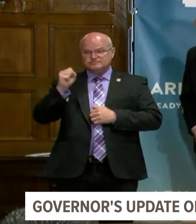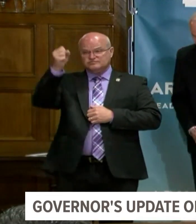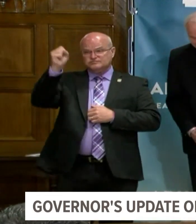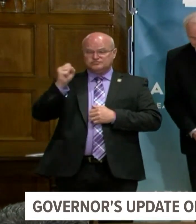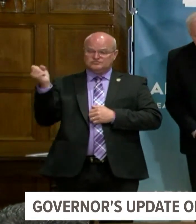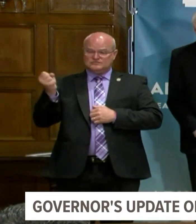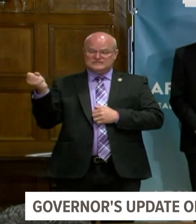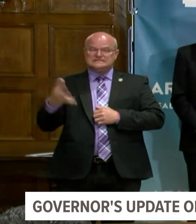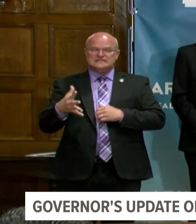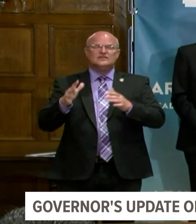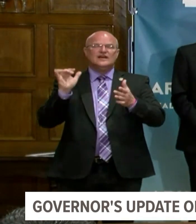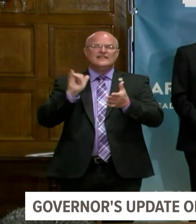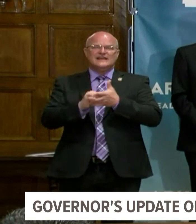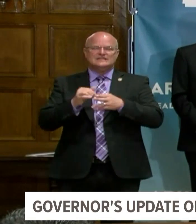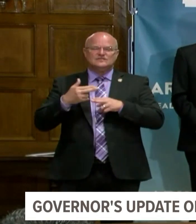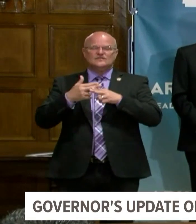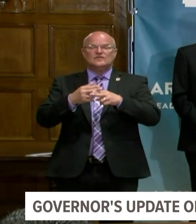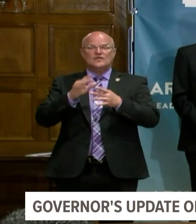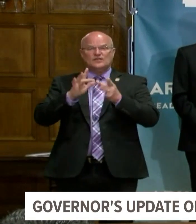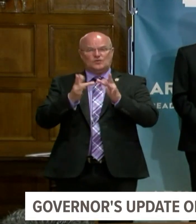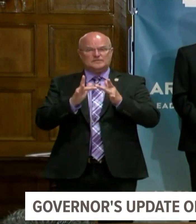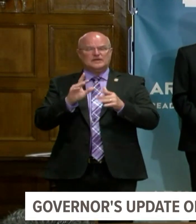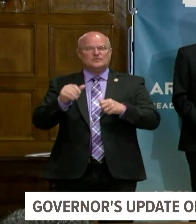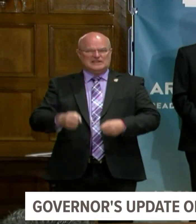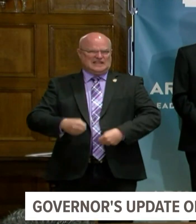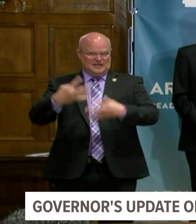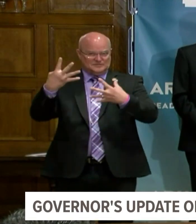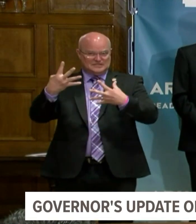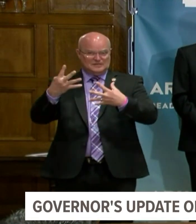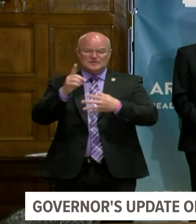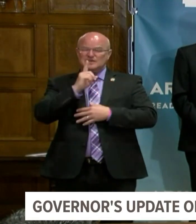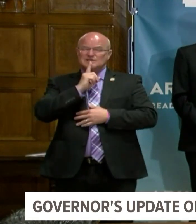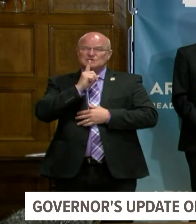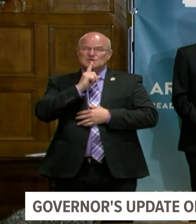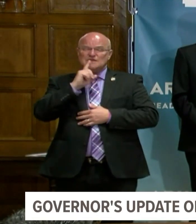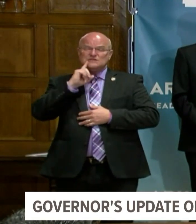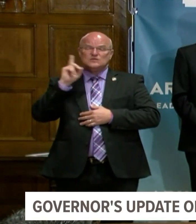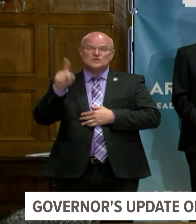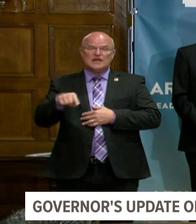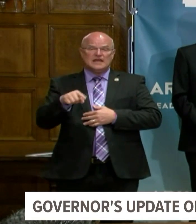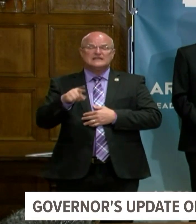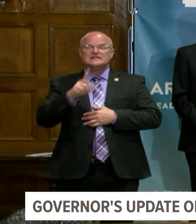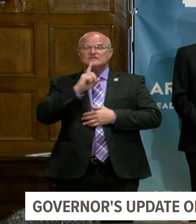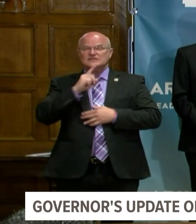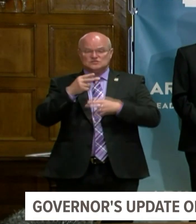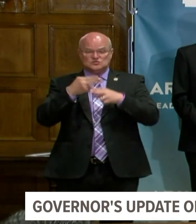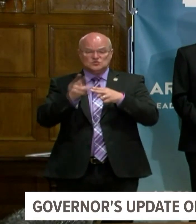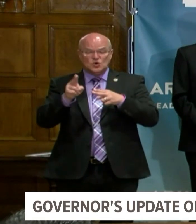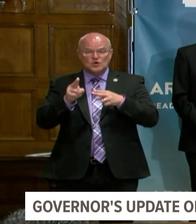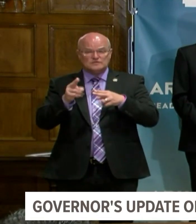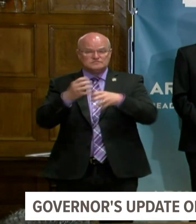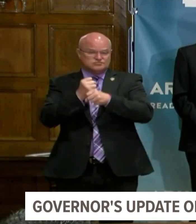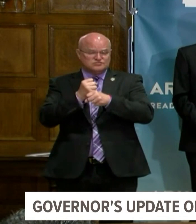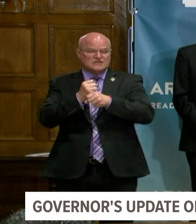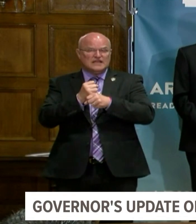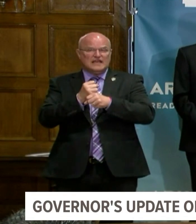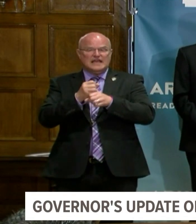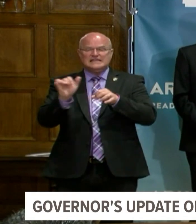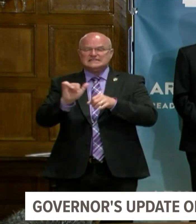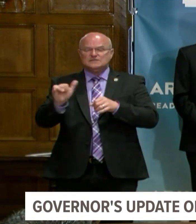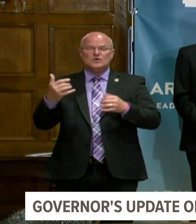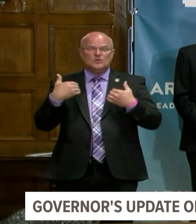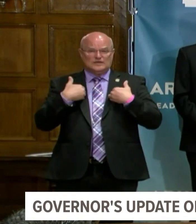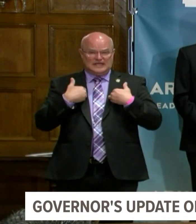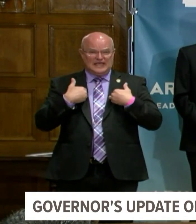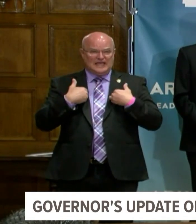probably better just to refer you to the website when it comes up. It's really, the directive is fairly short and brief, and it's similar to